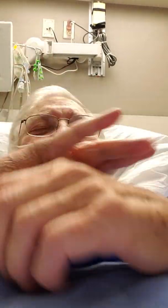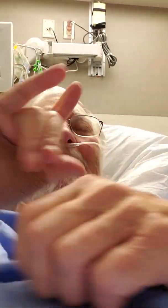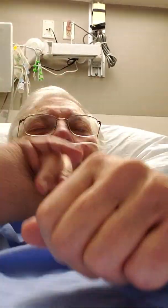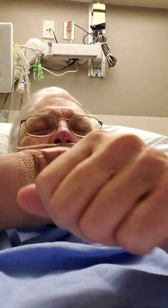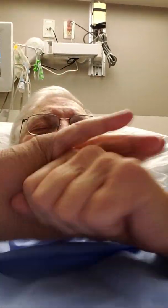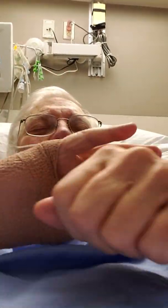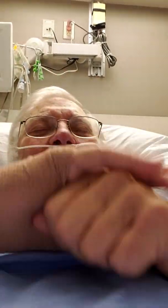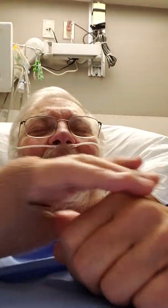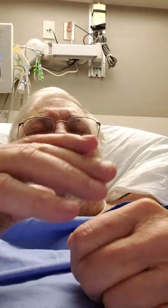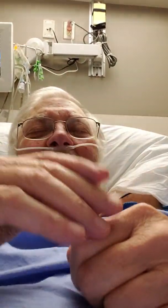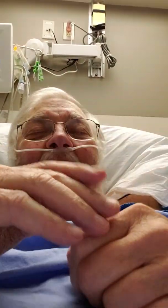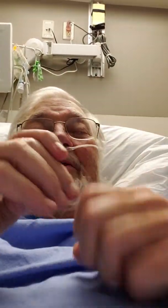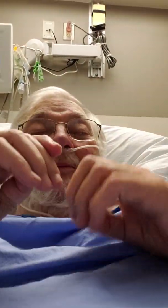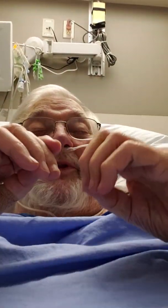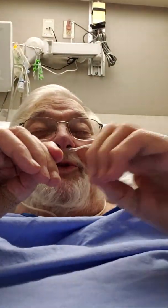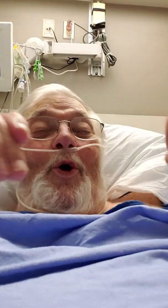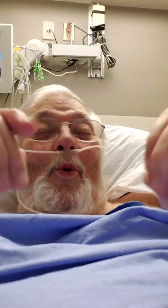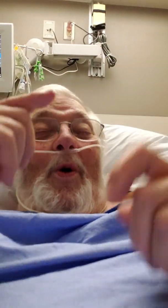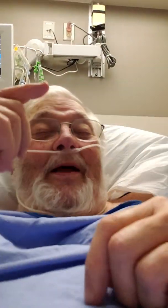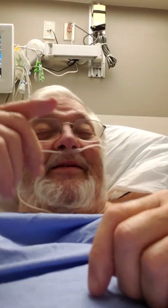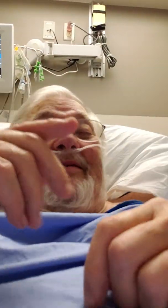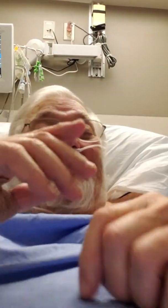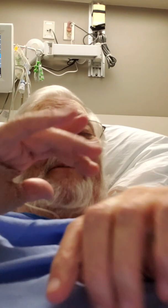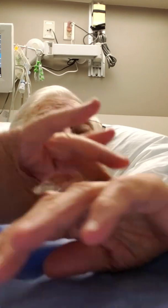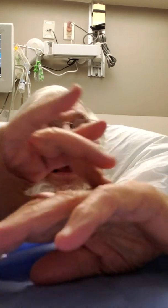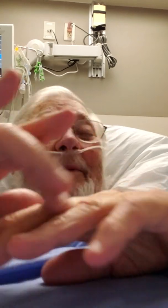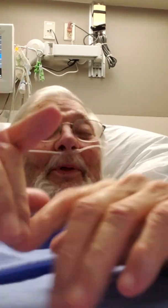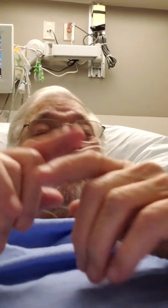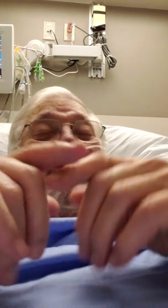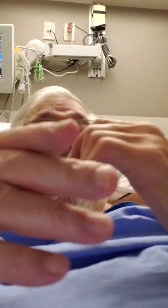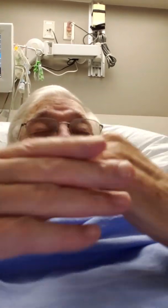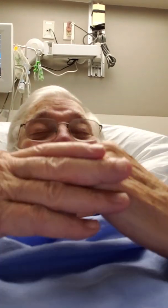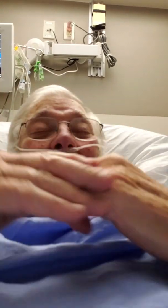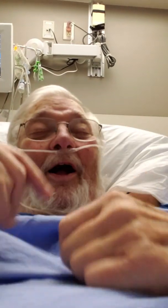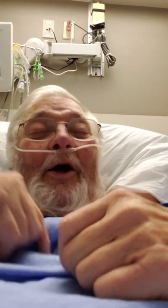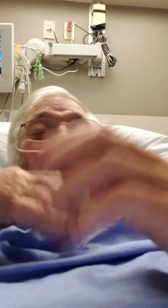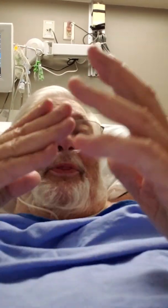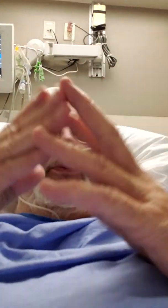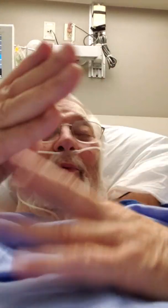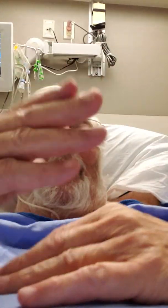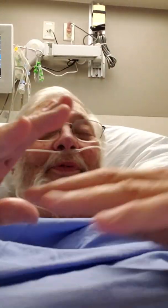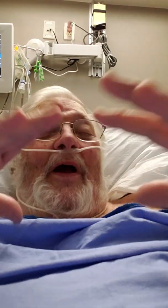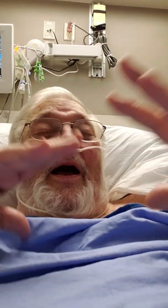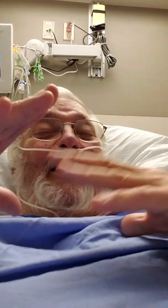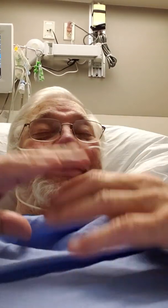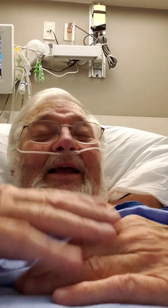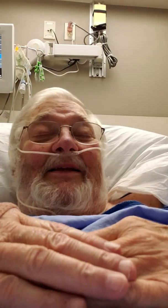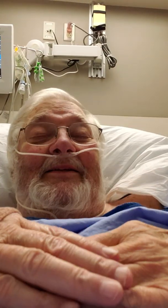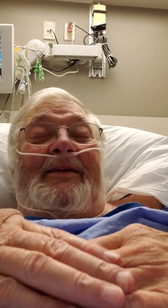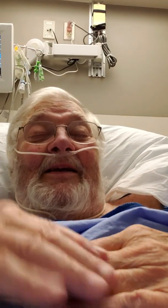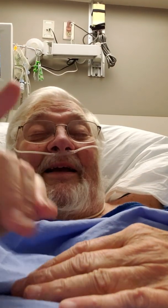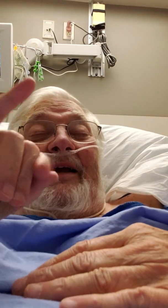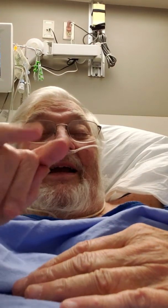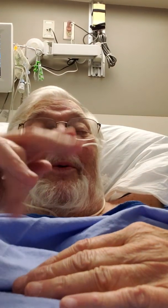their commitment. No one is available to help you through the holiday. It was